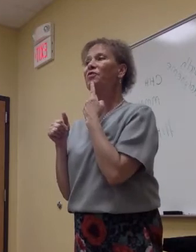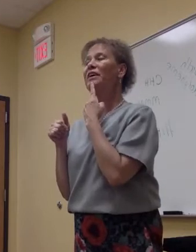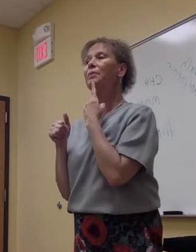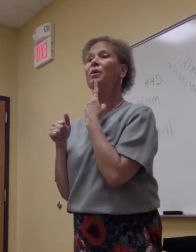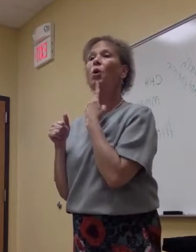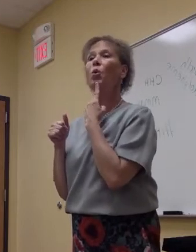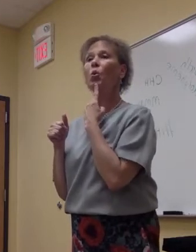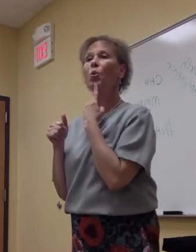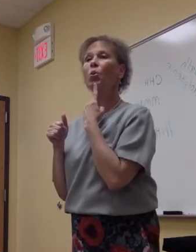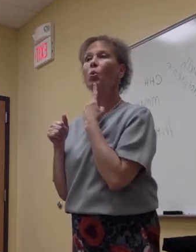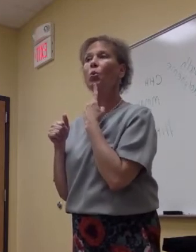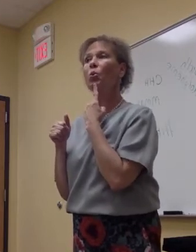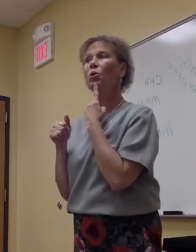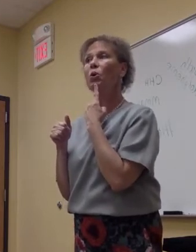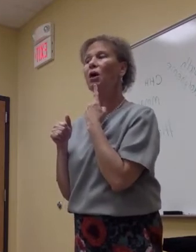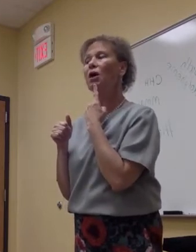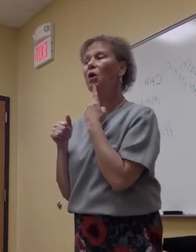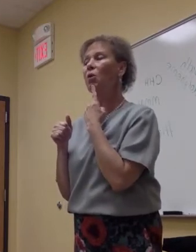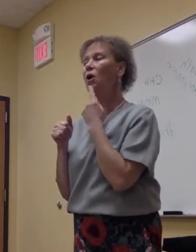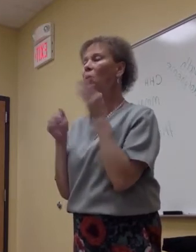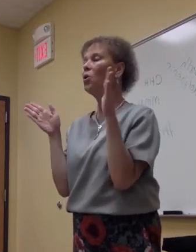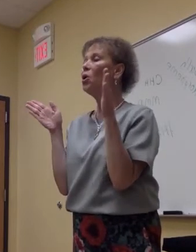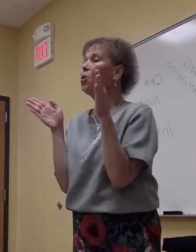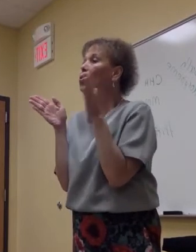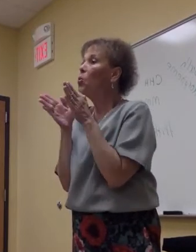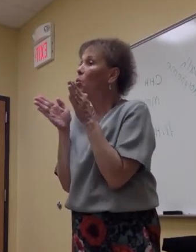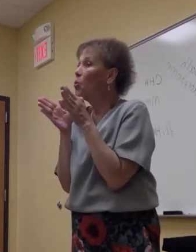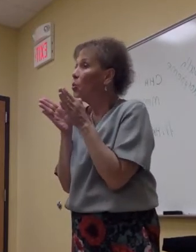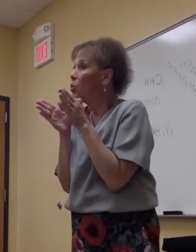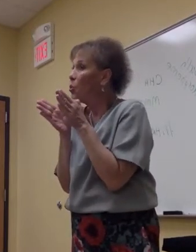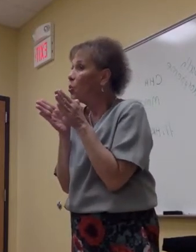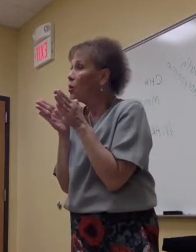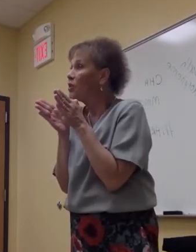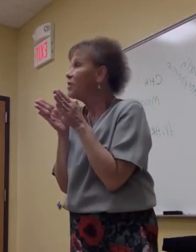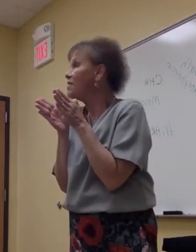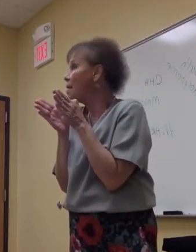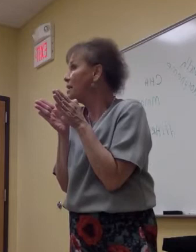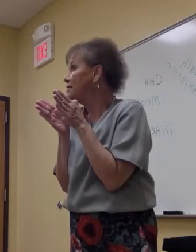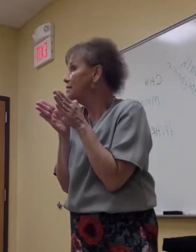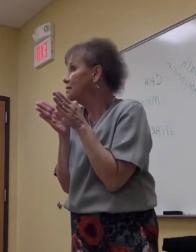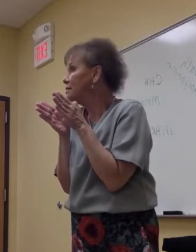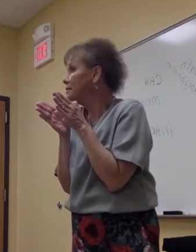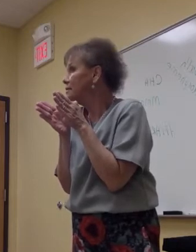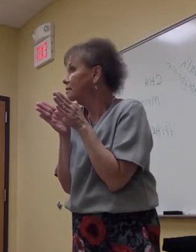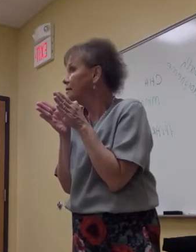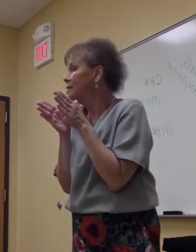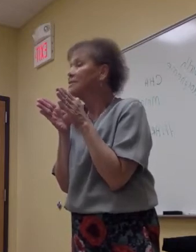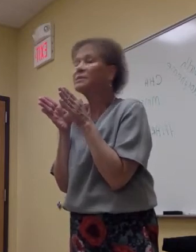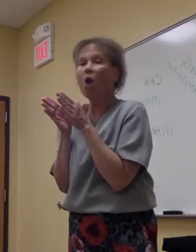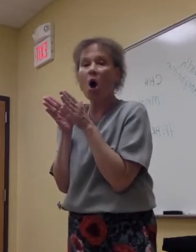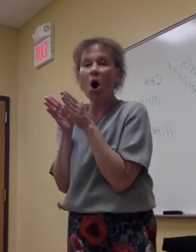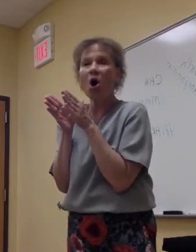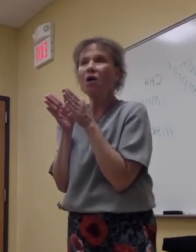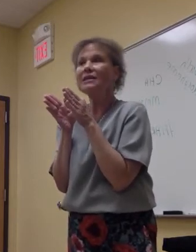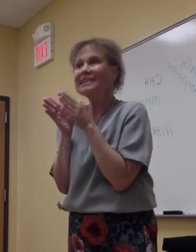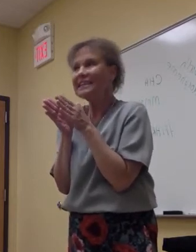morpheme, ooh, O-O. What do you think that means? Small. Small,